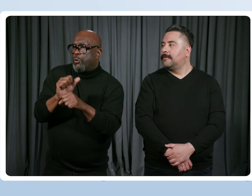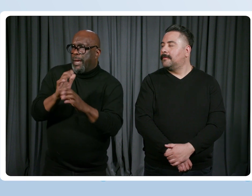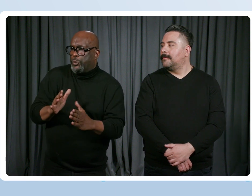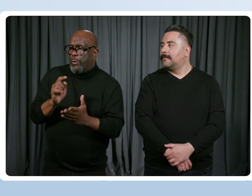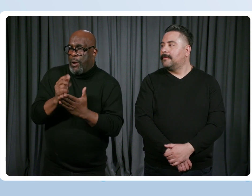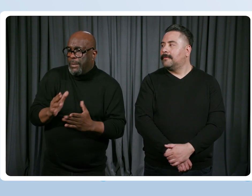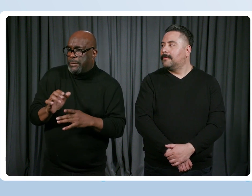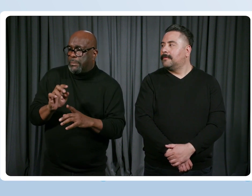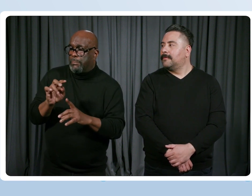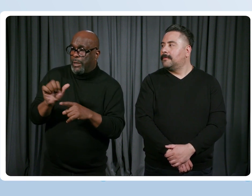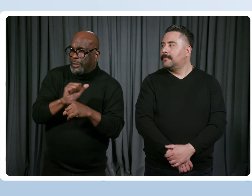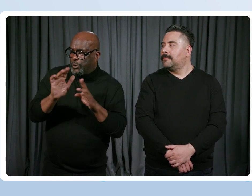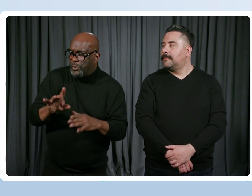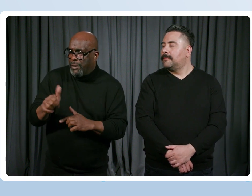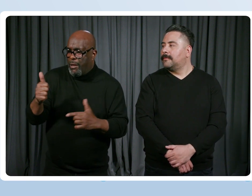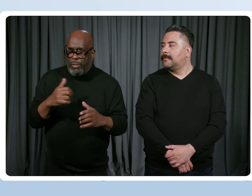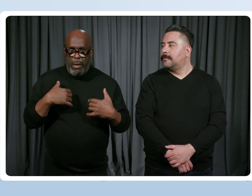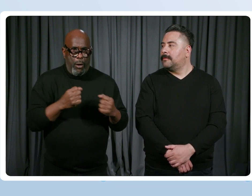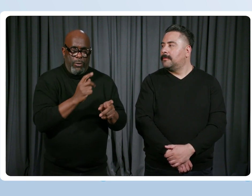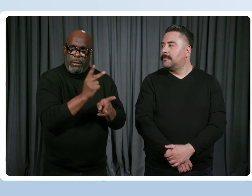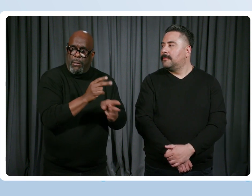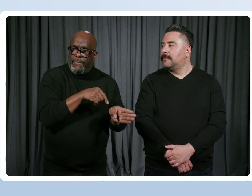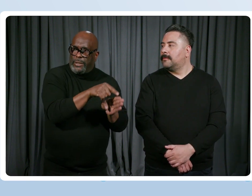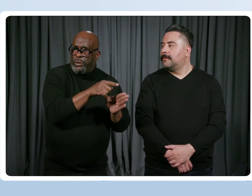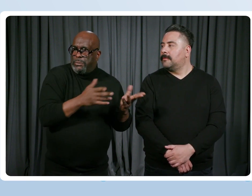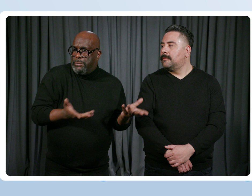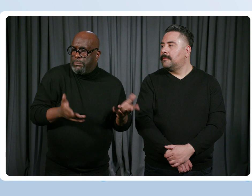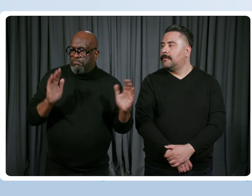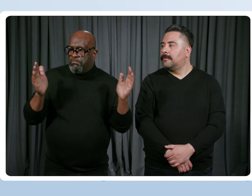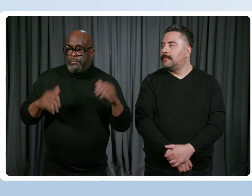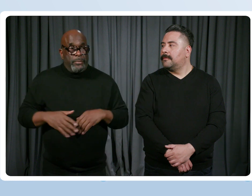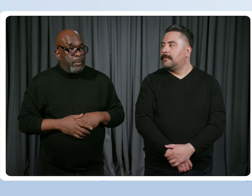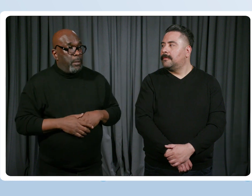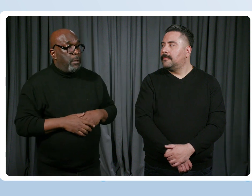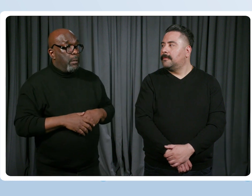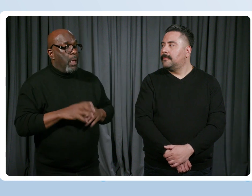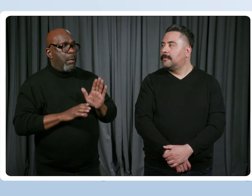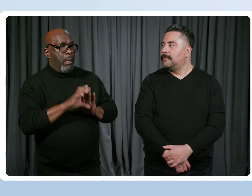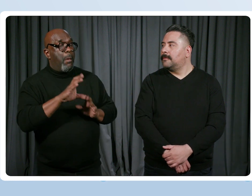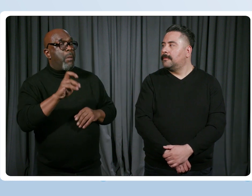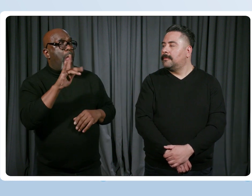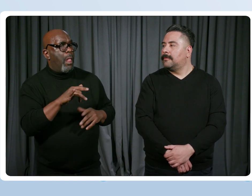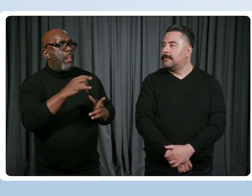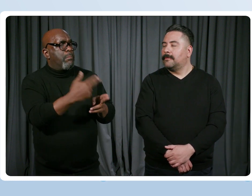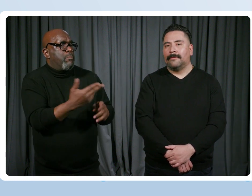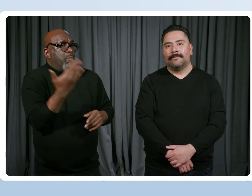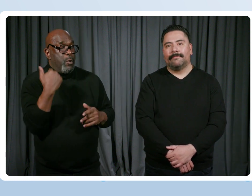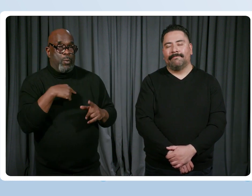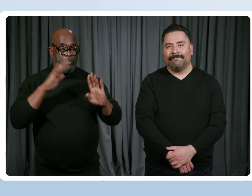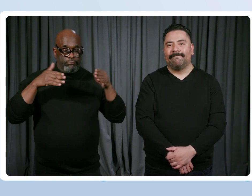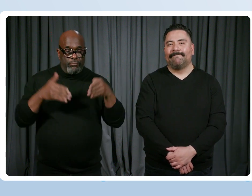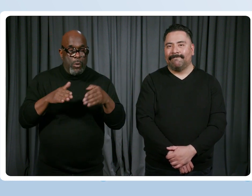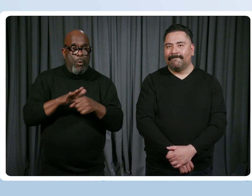therapists, practitioners, and other healthcare professions? So Molly had mentioned earlier that we're a really holistic profession,